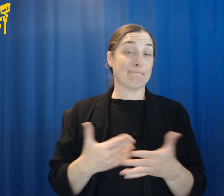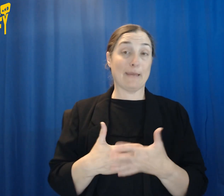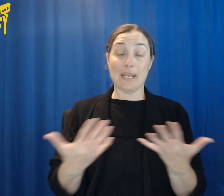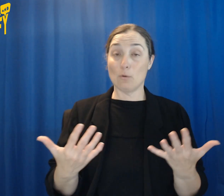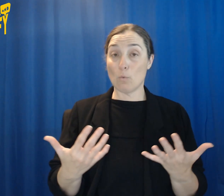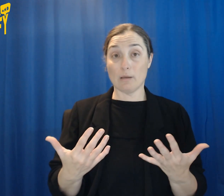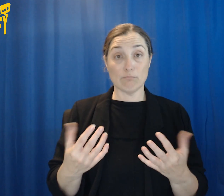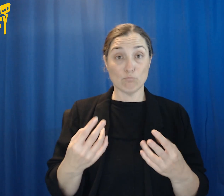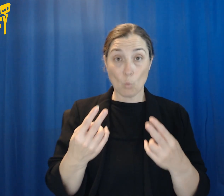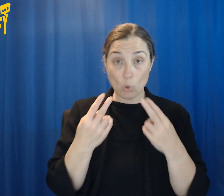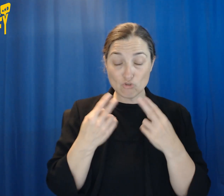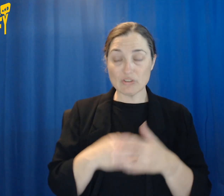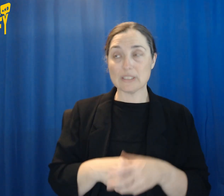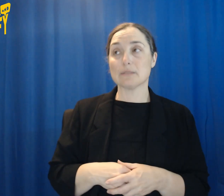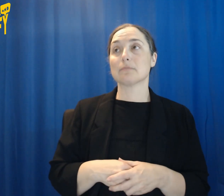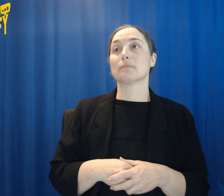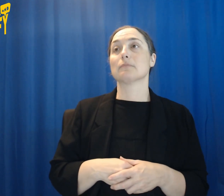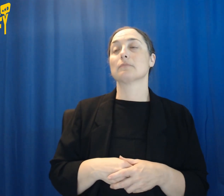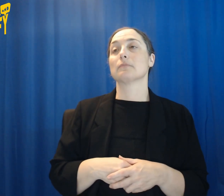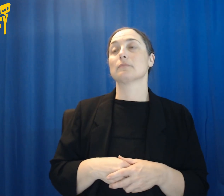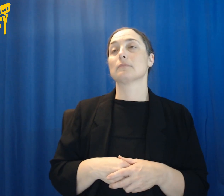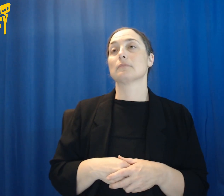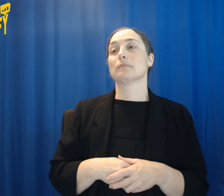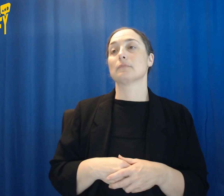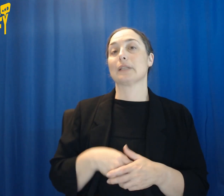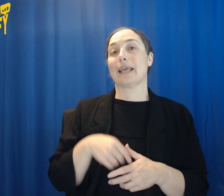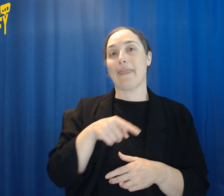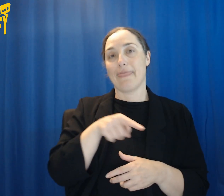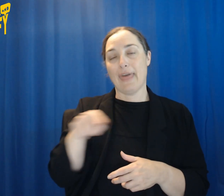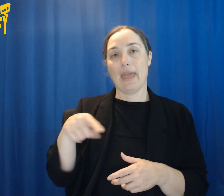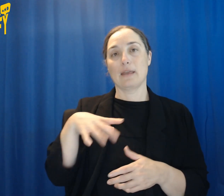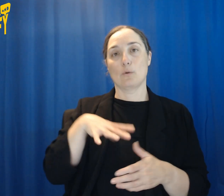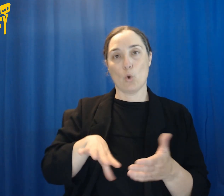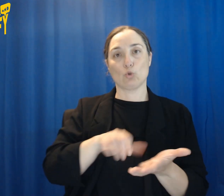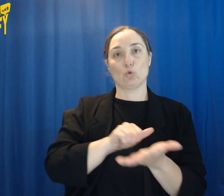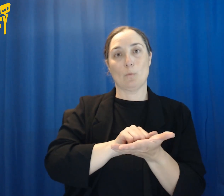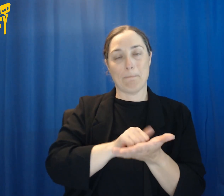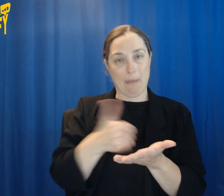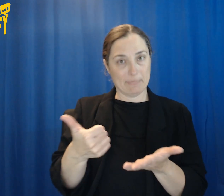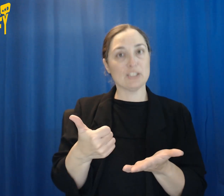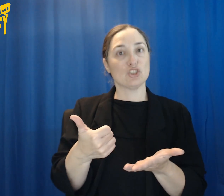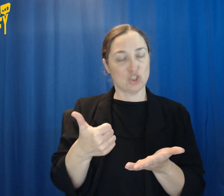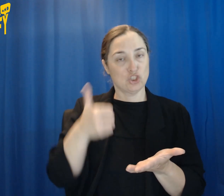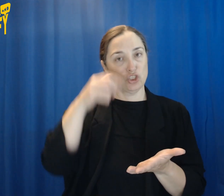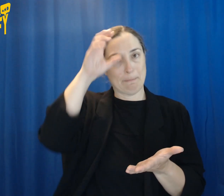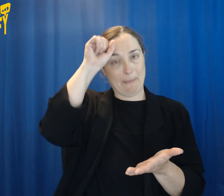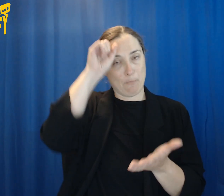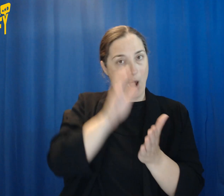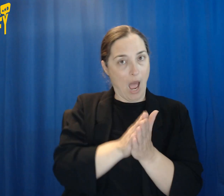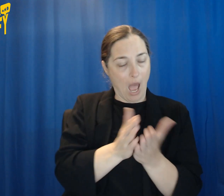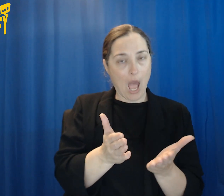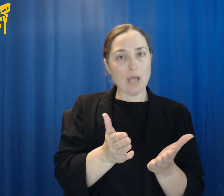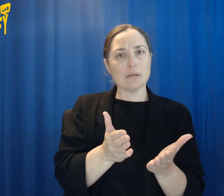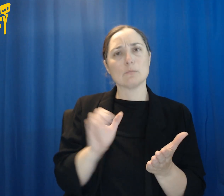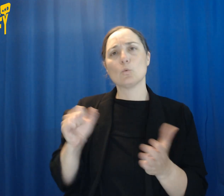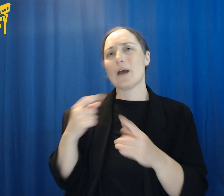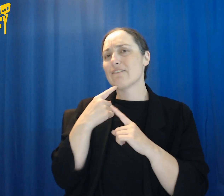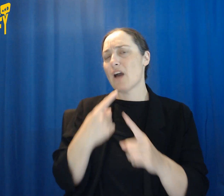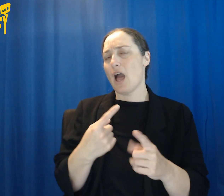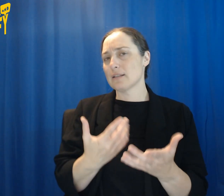their dream and all they want to do is publish a memoir, what would be some advice for them? Just keep at it